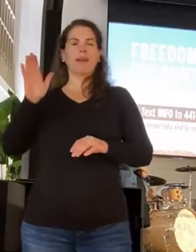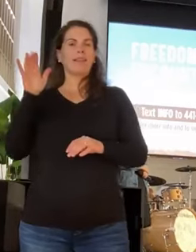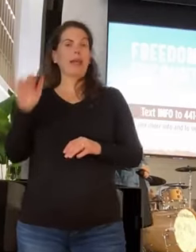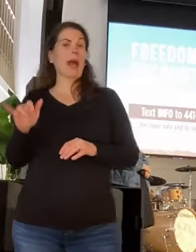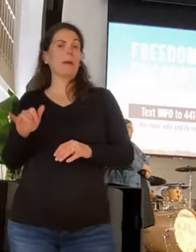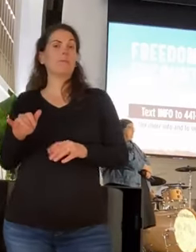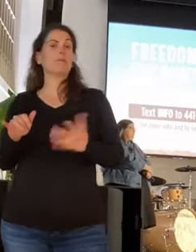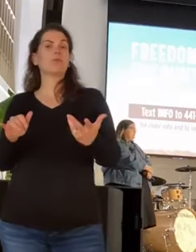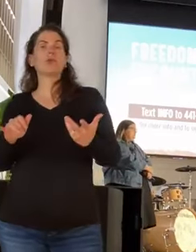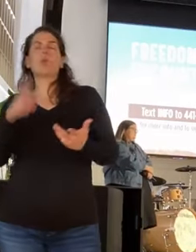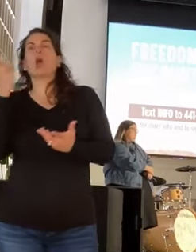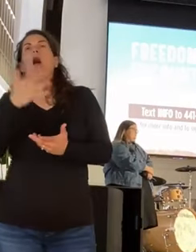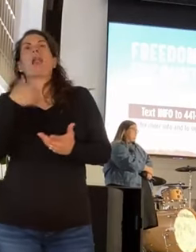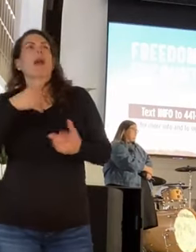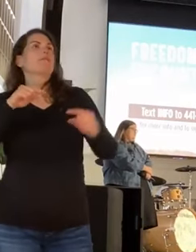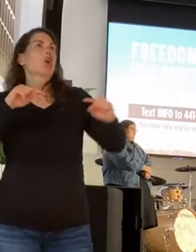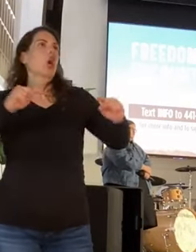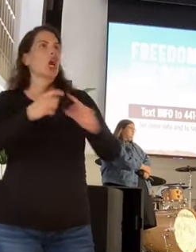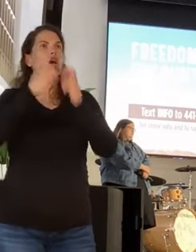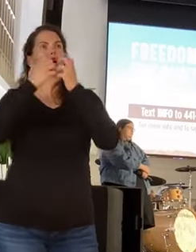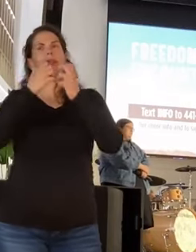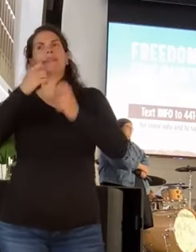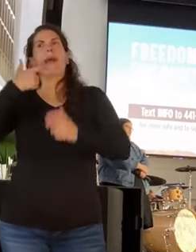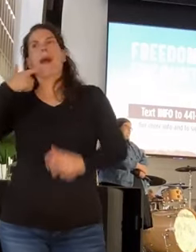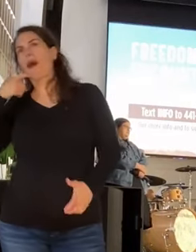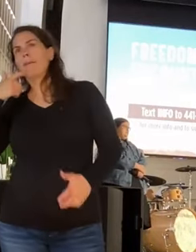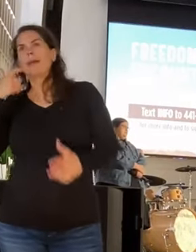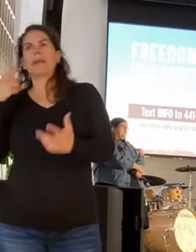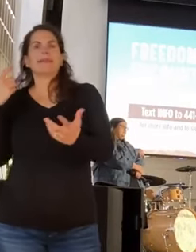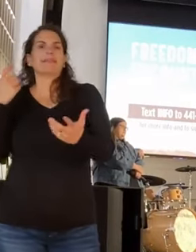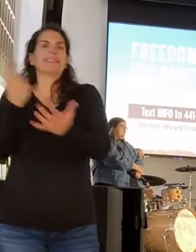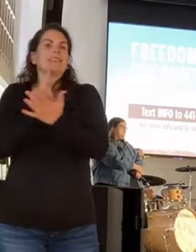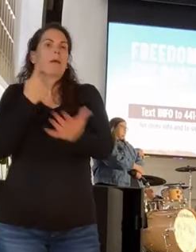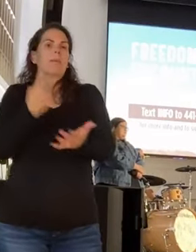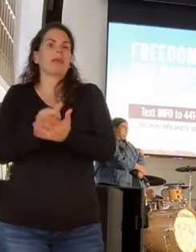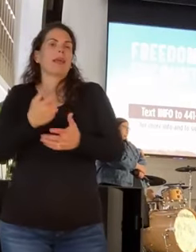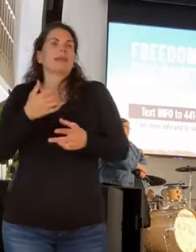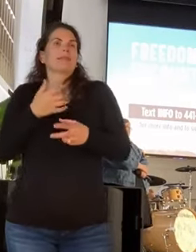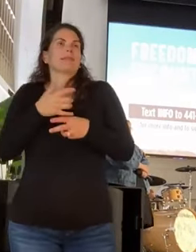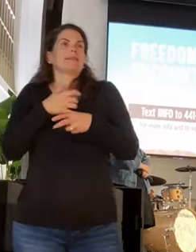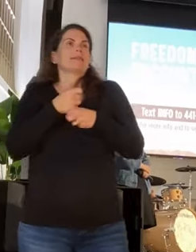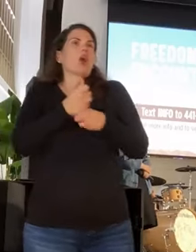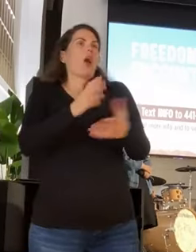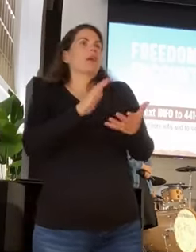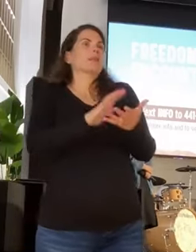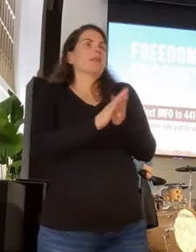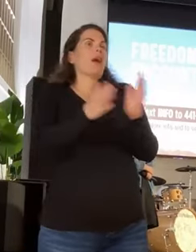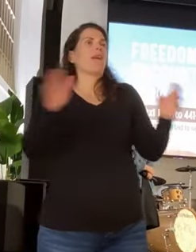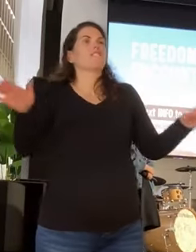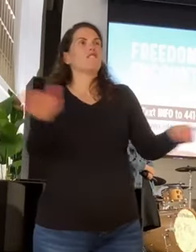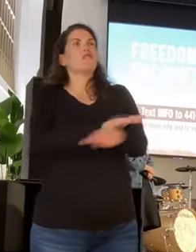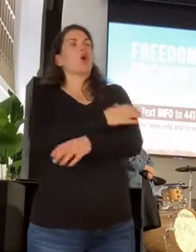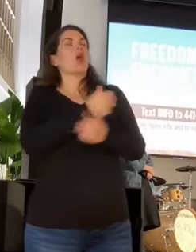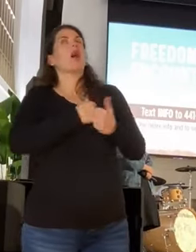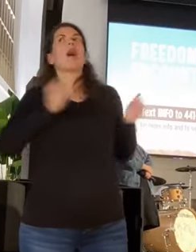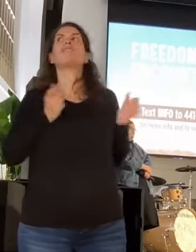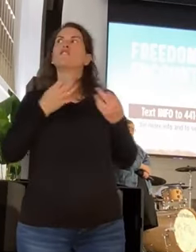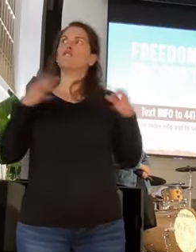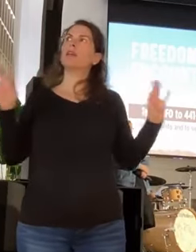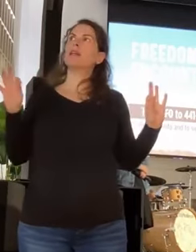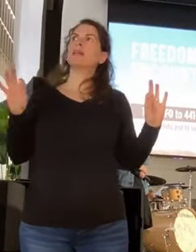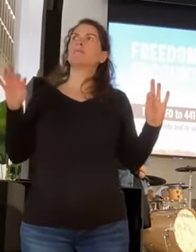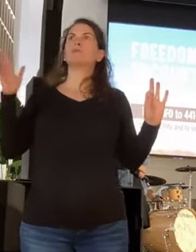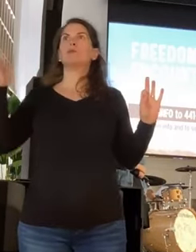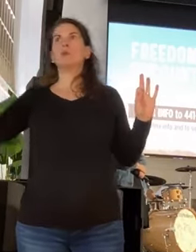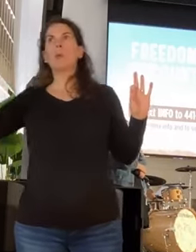journey, a hurt pattern or hang-up that he wants to take. And he wants you to be free from so that you can experience the life he has for you. We're going to go